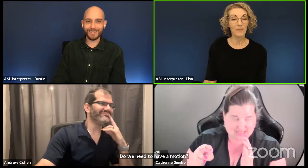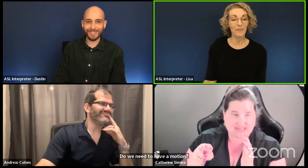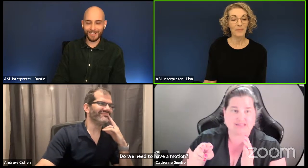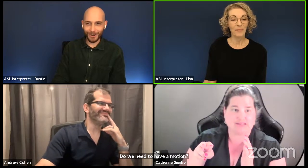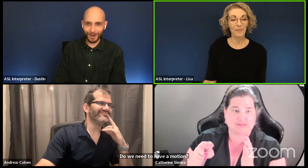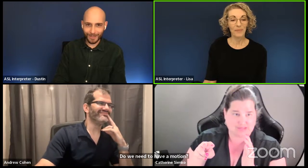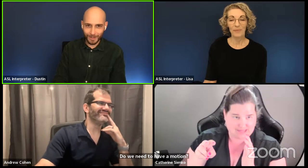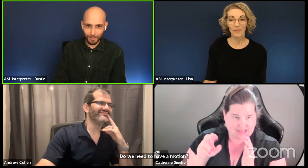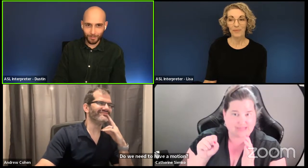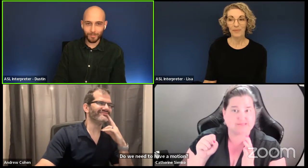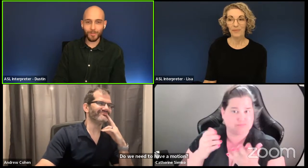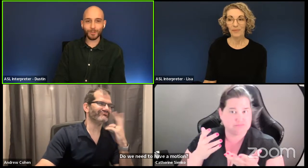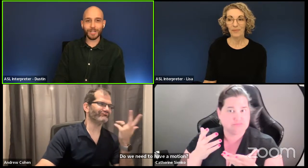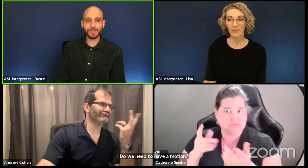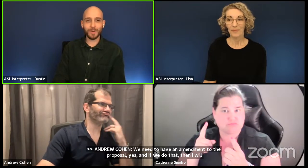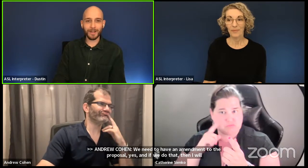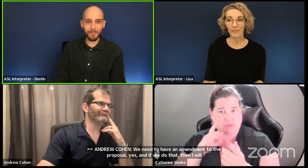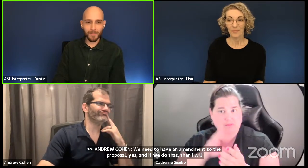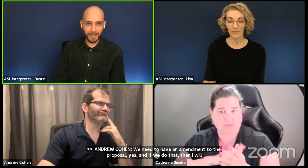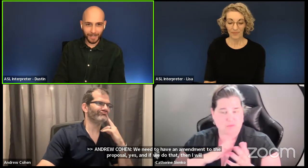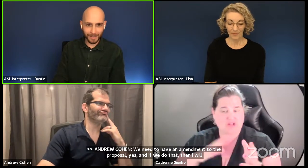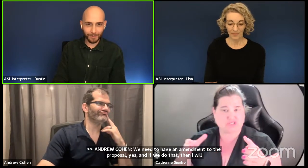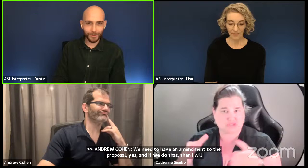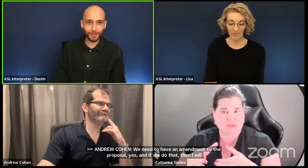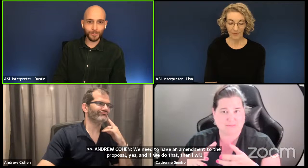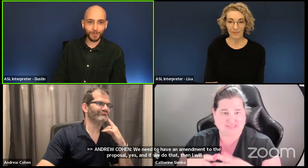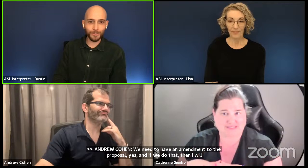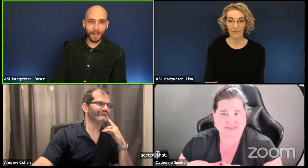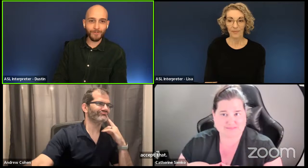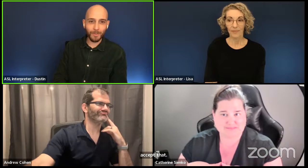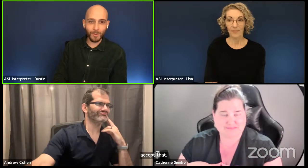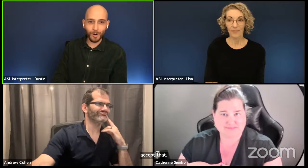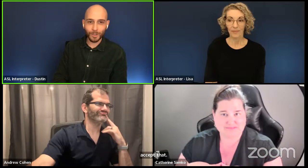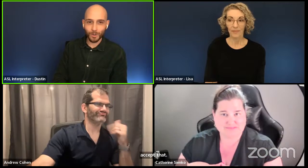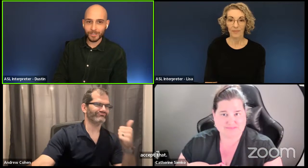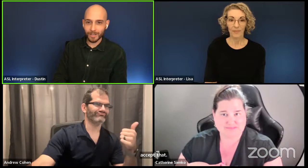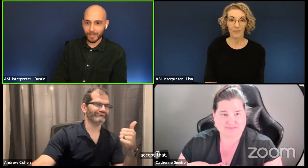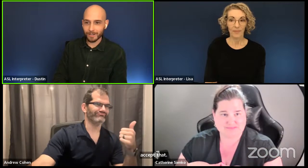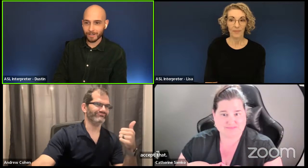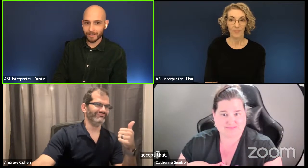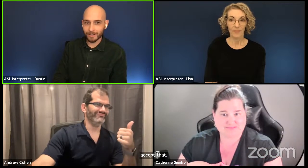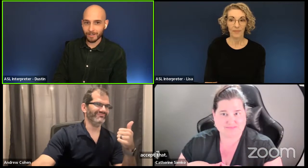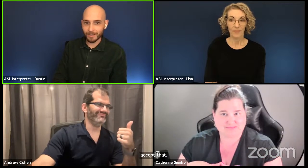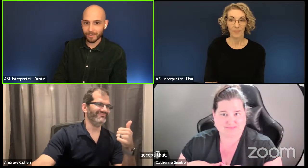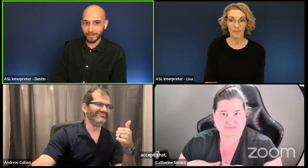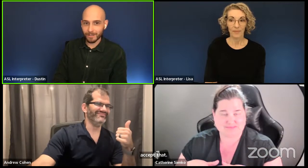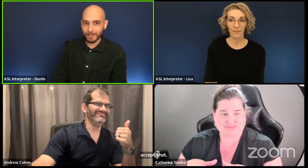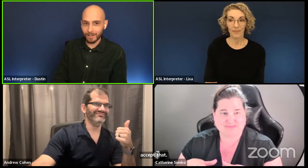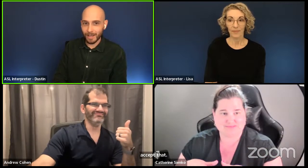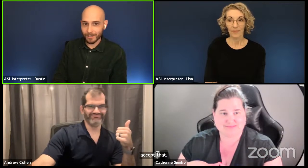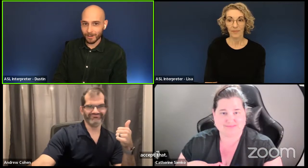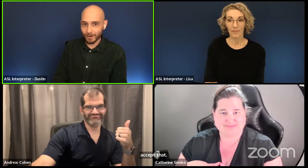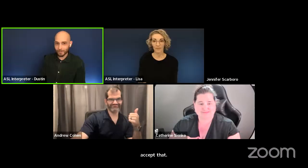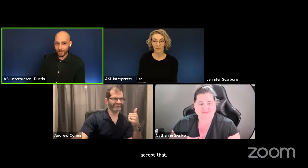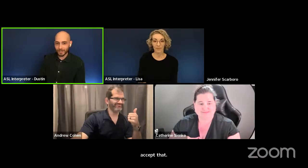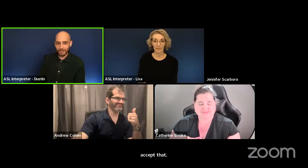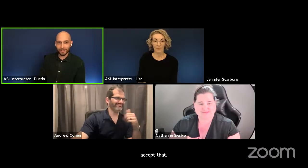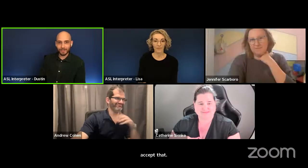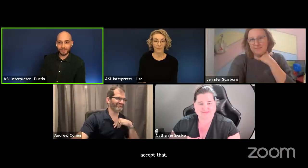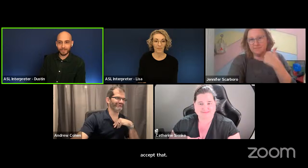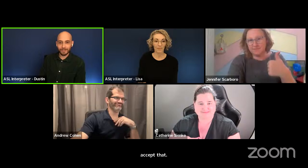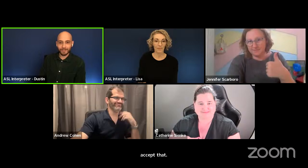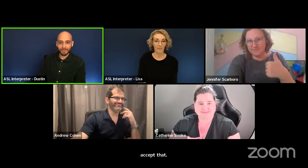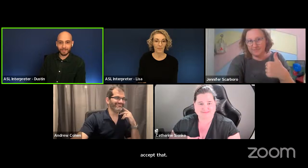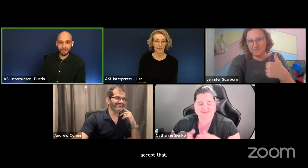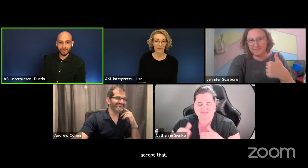it. Right, the motion has been amended to have February 22nd as our meeting